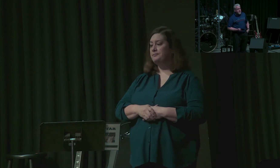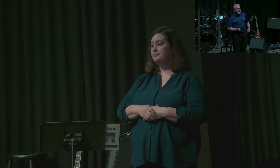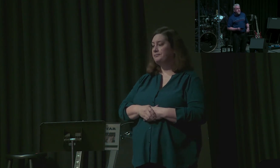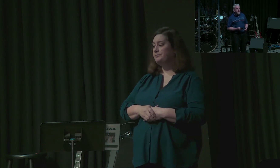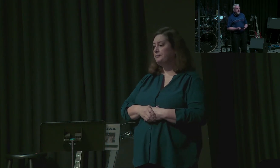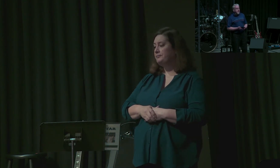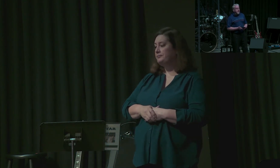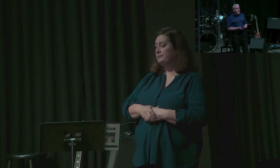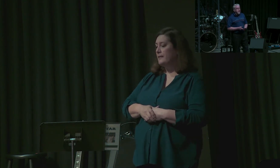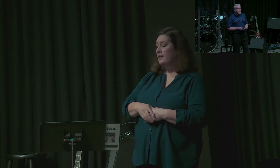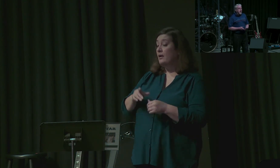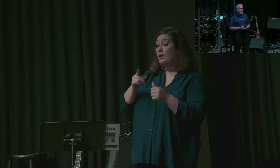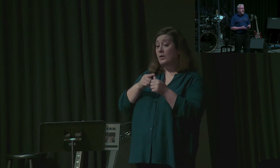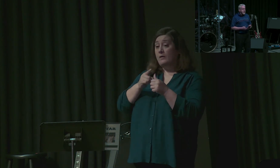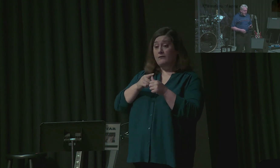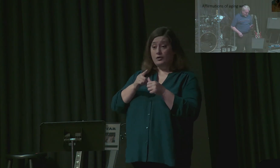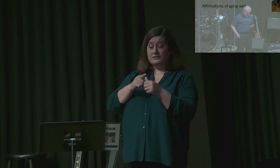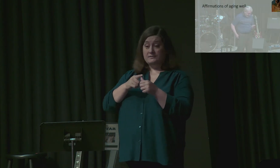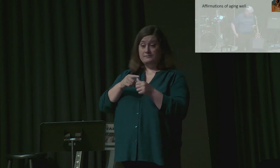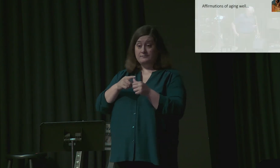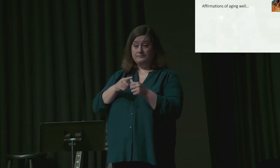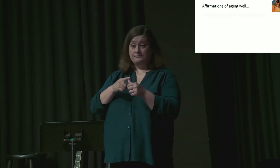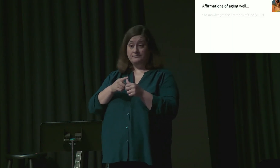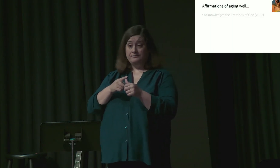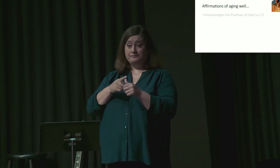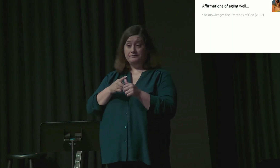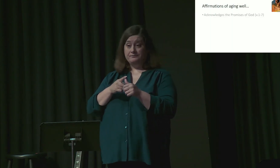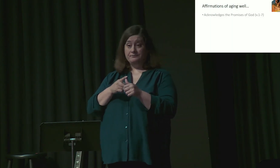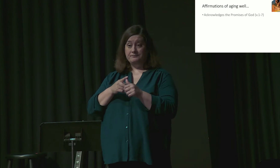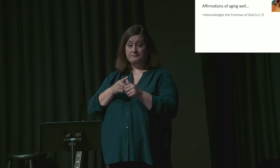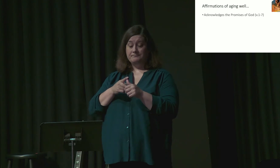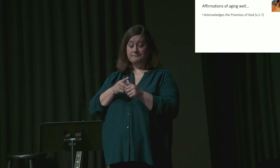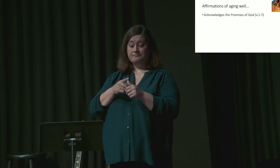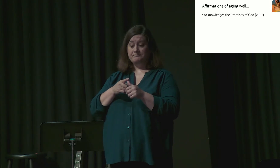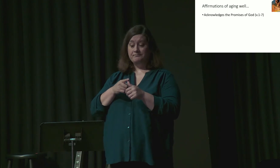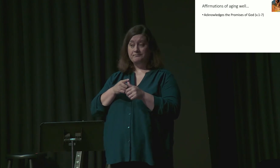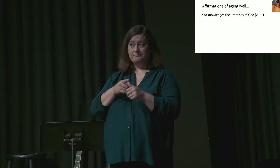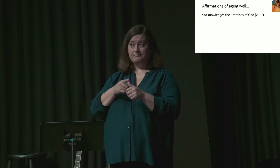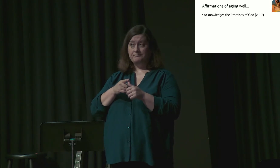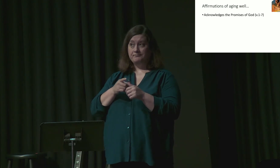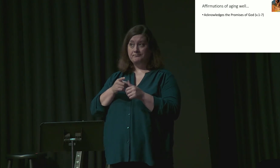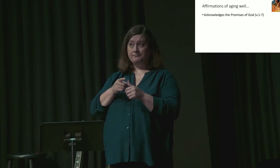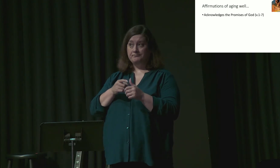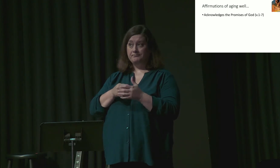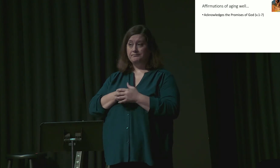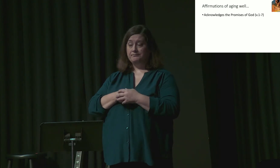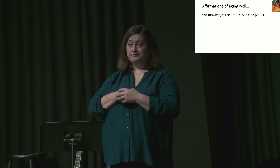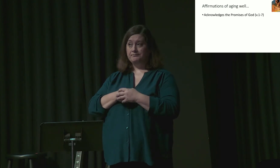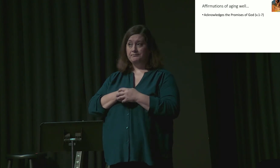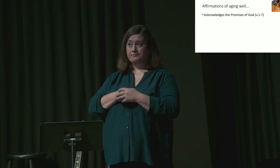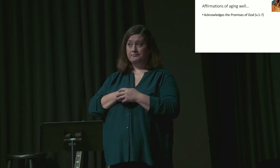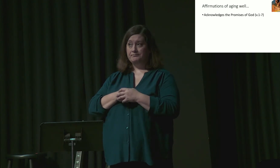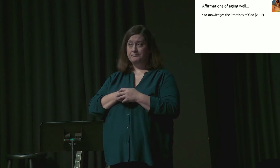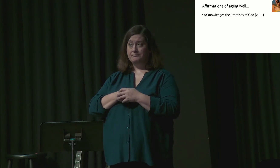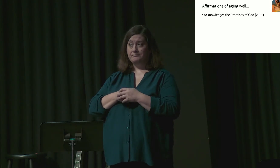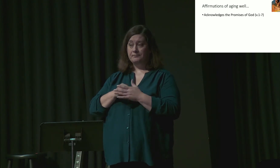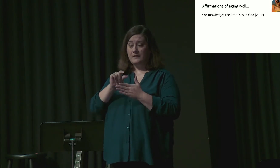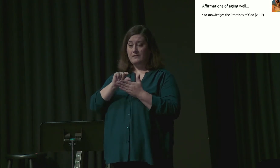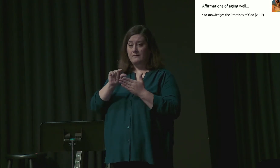First, we see that he acknowledges the promises of God in verses 1 to